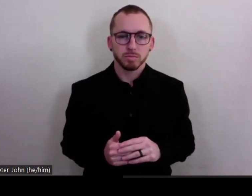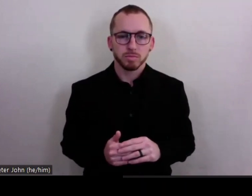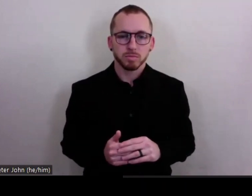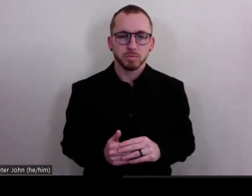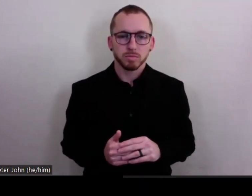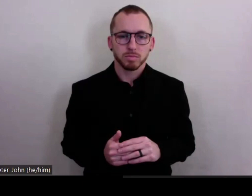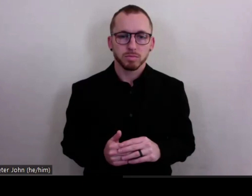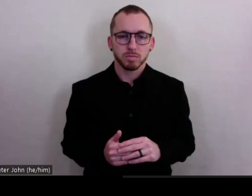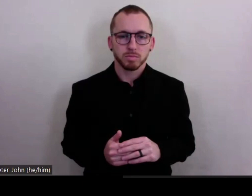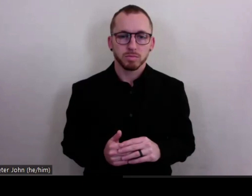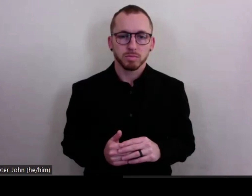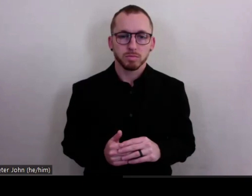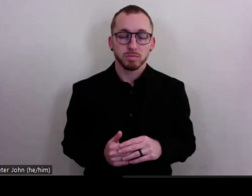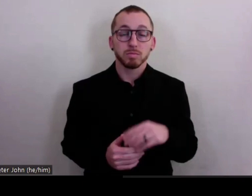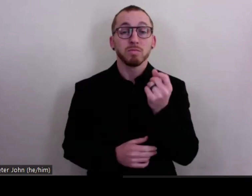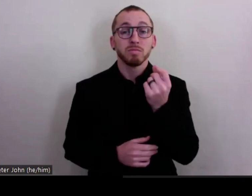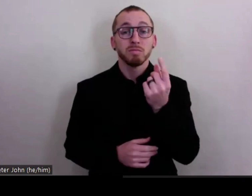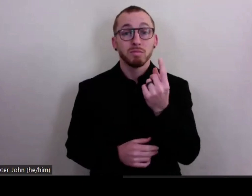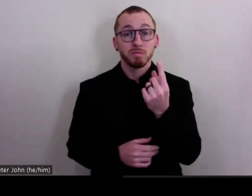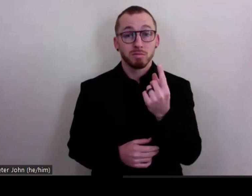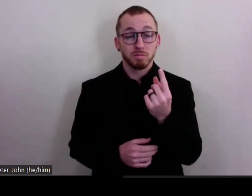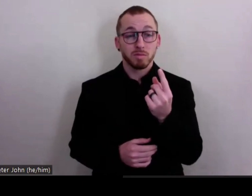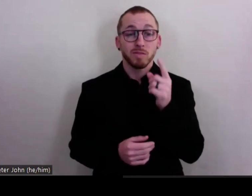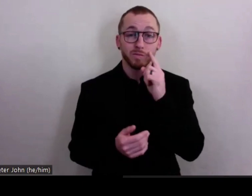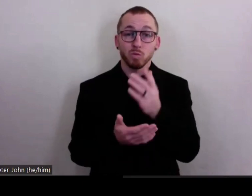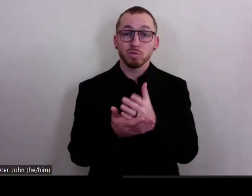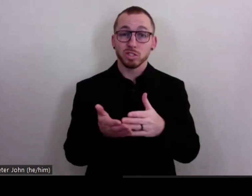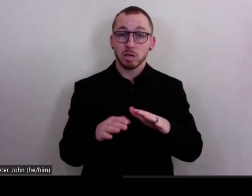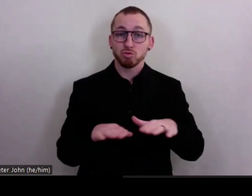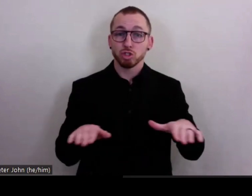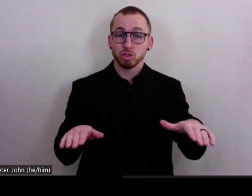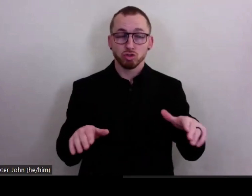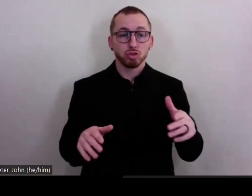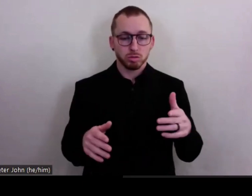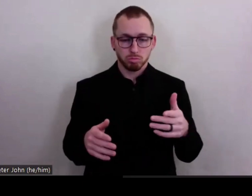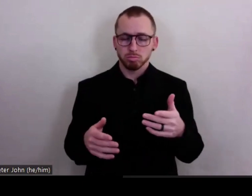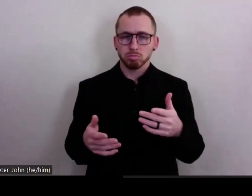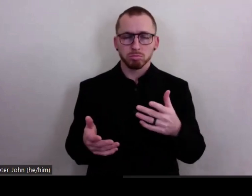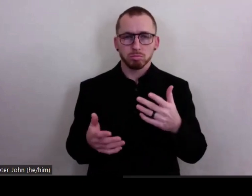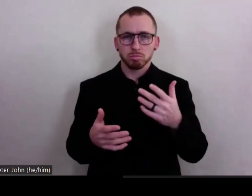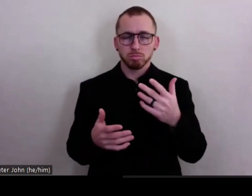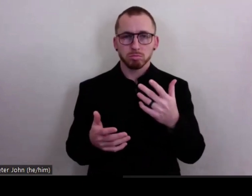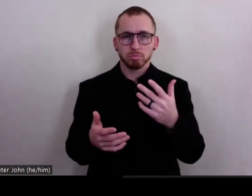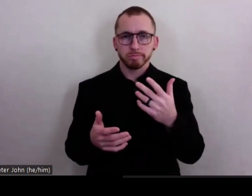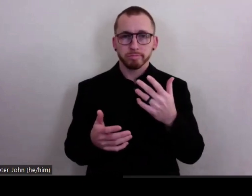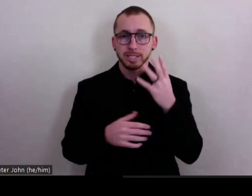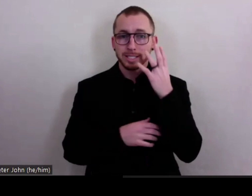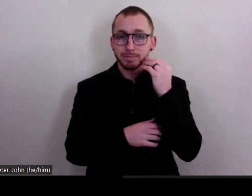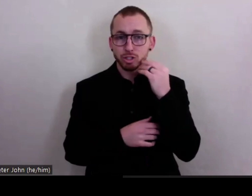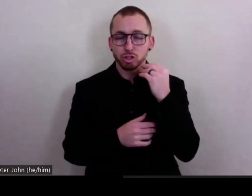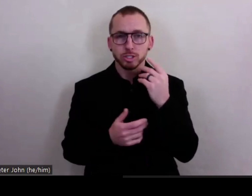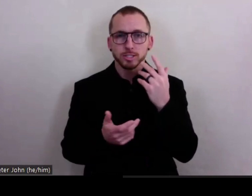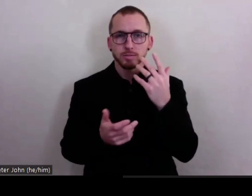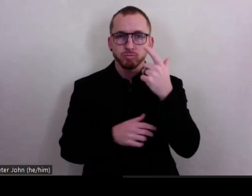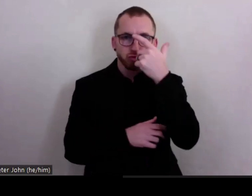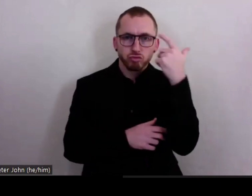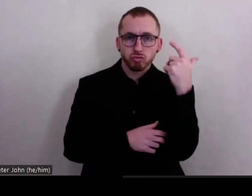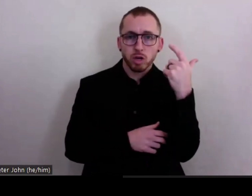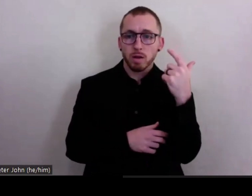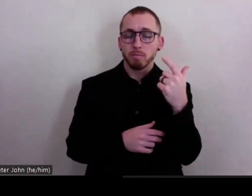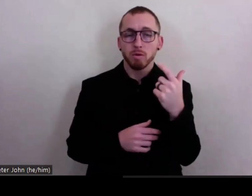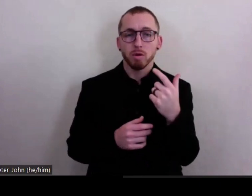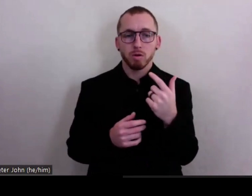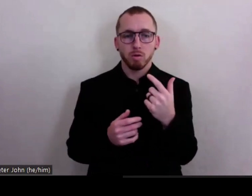to explain that. And so again, I'd invite us all as a community to watch our own language, to watch